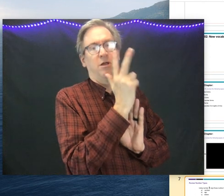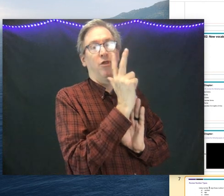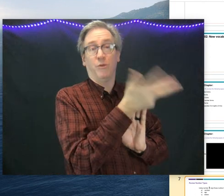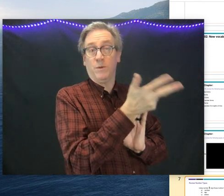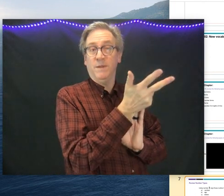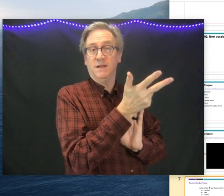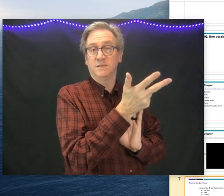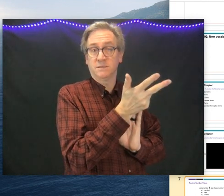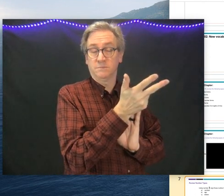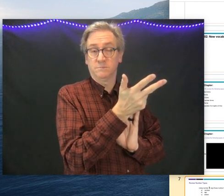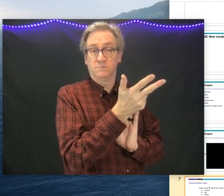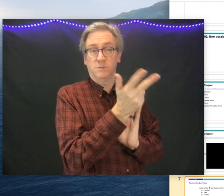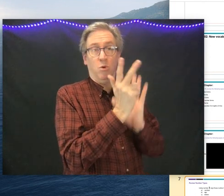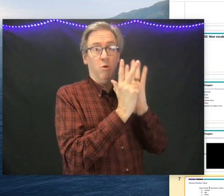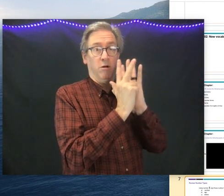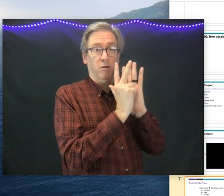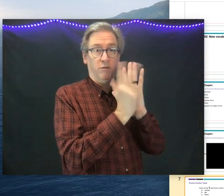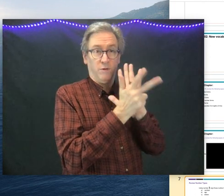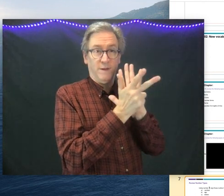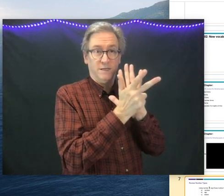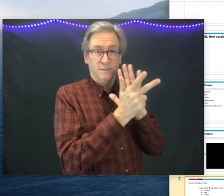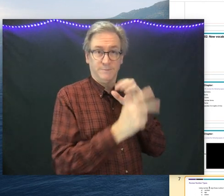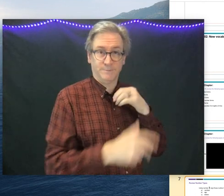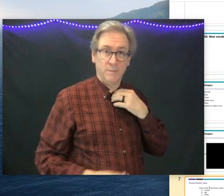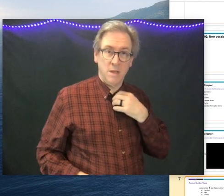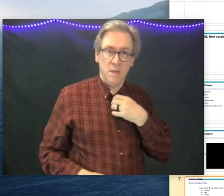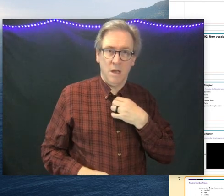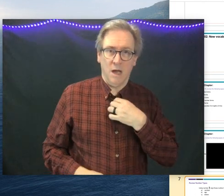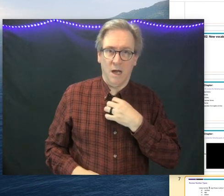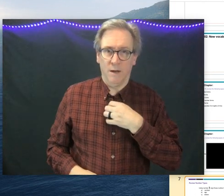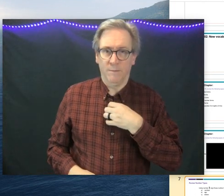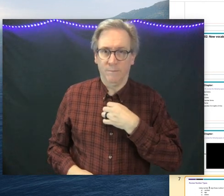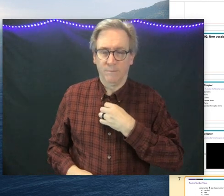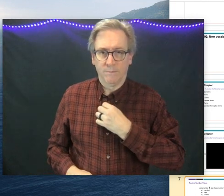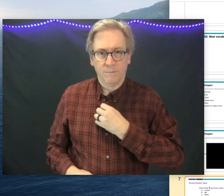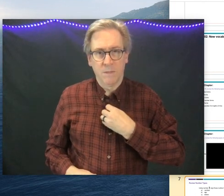minutes, 3 minutes, or 3 minutes.